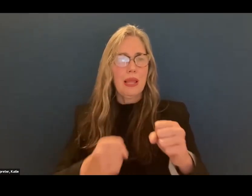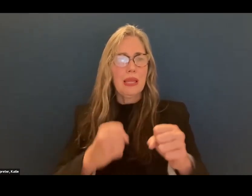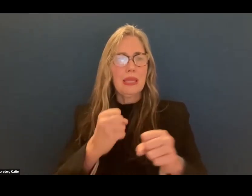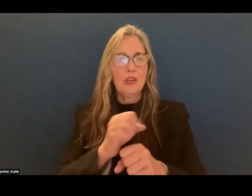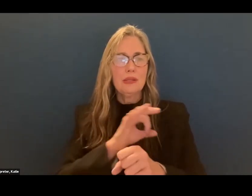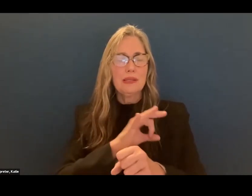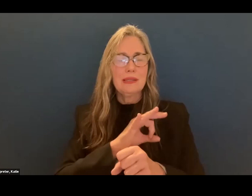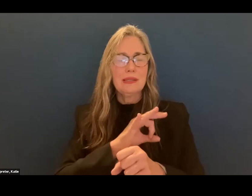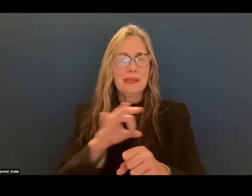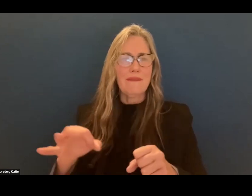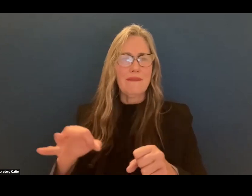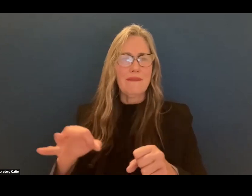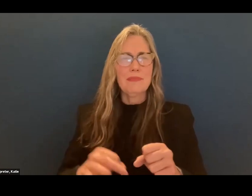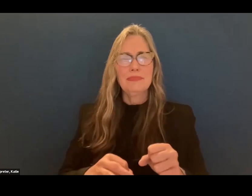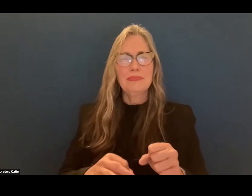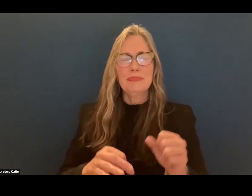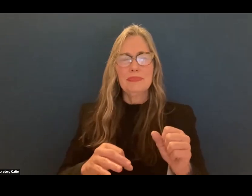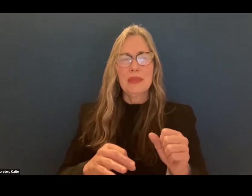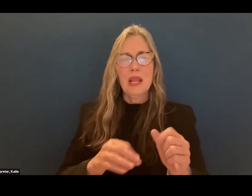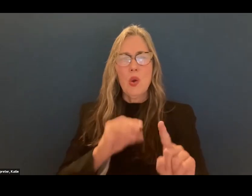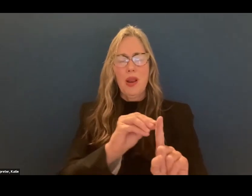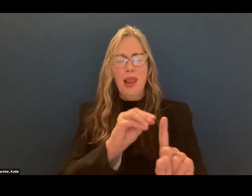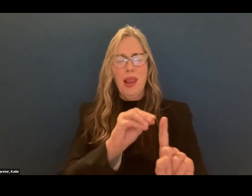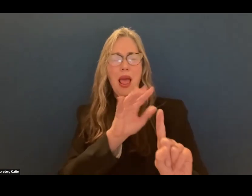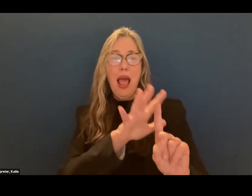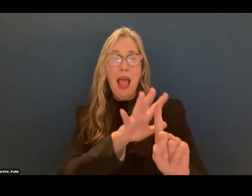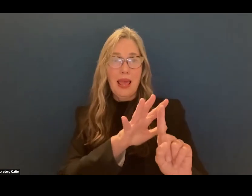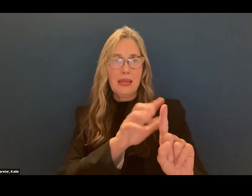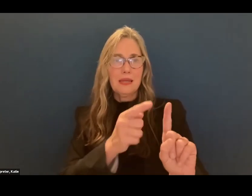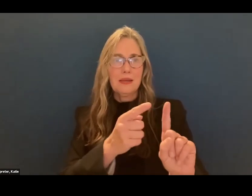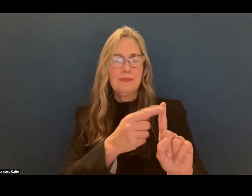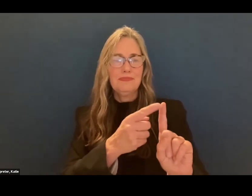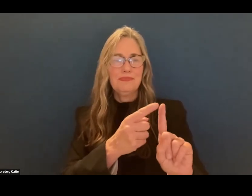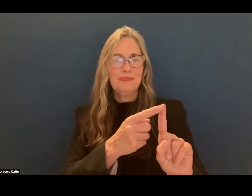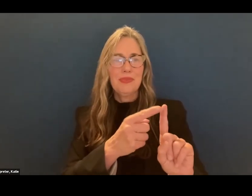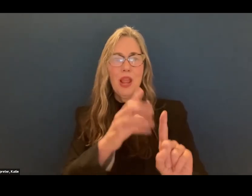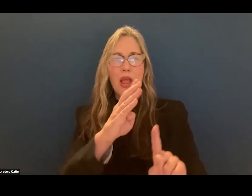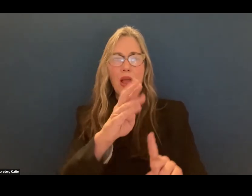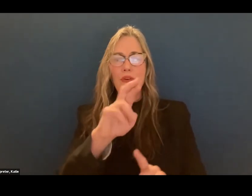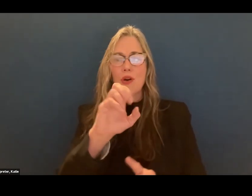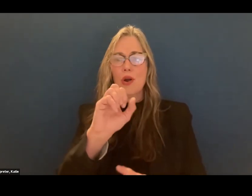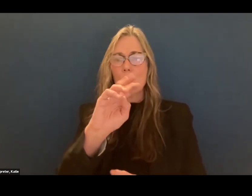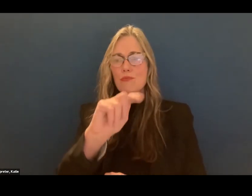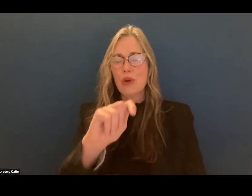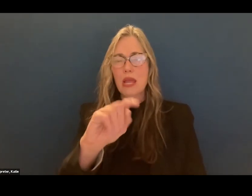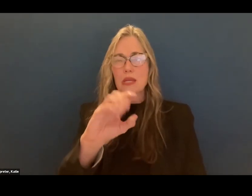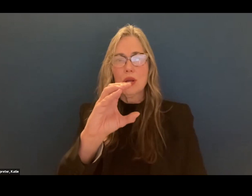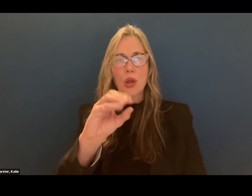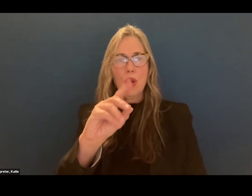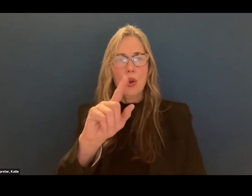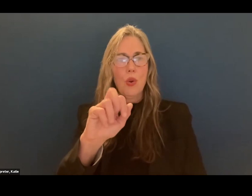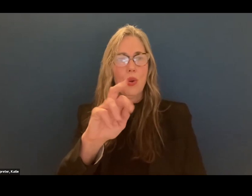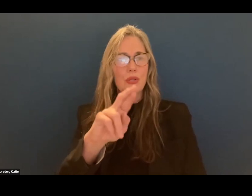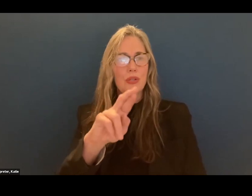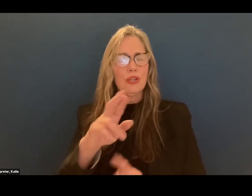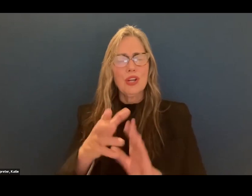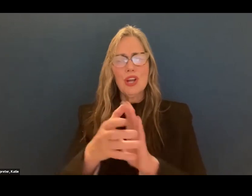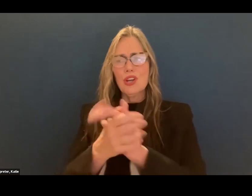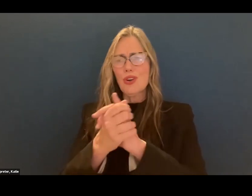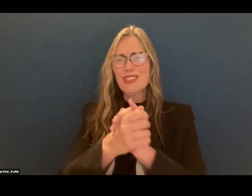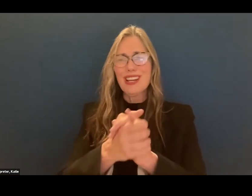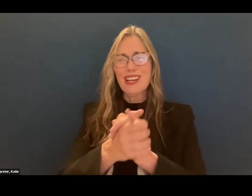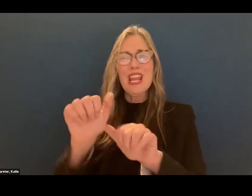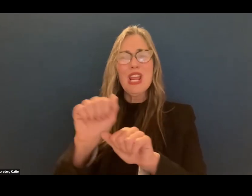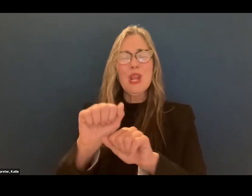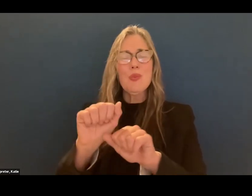mention. First of all, I want to congratulate publicly Brett Coulter, who has worked for us in maintenance and operations,